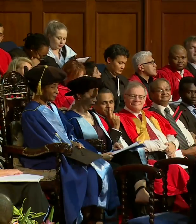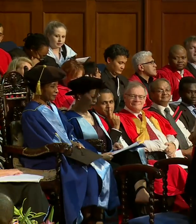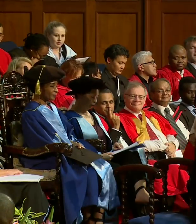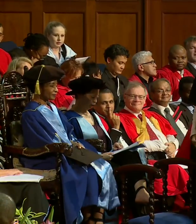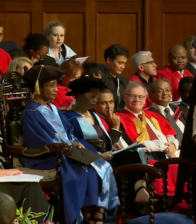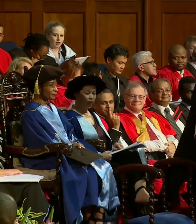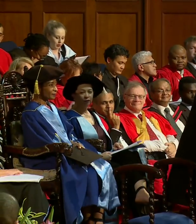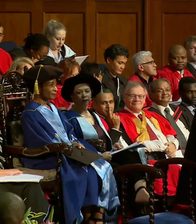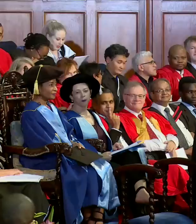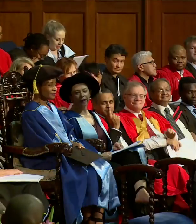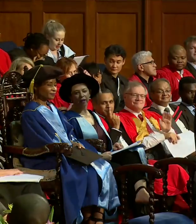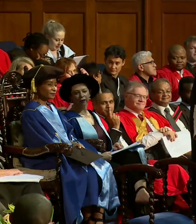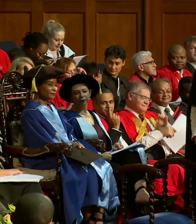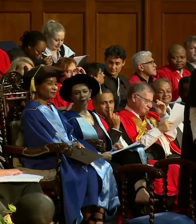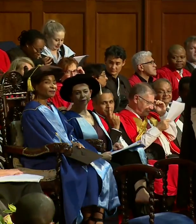Michael John Peterson.